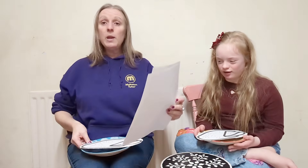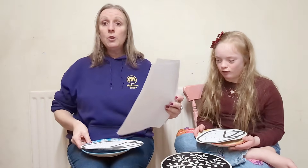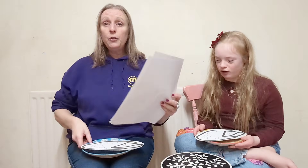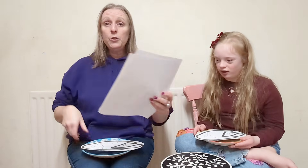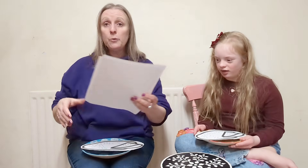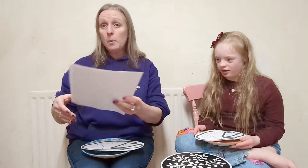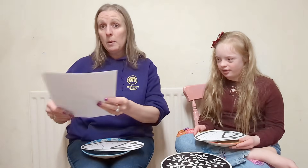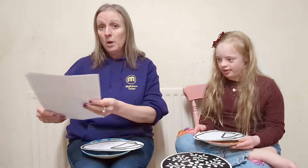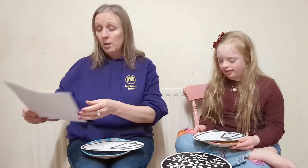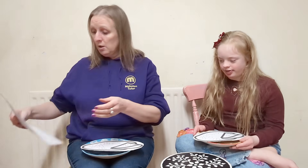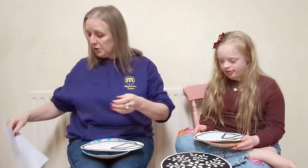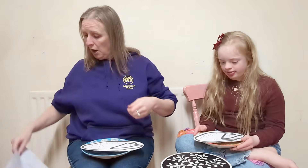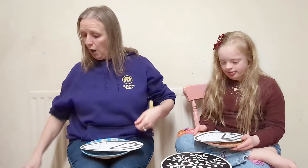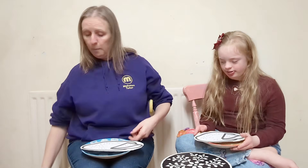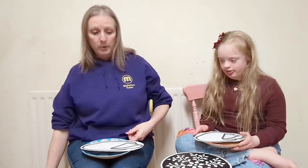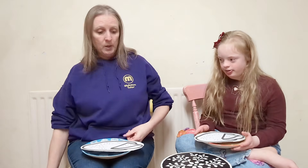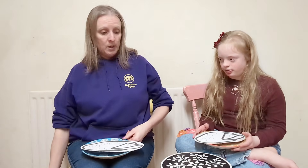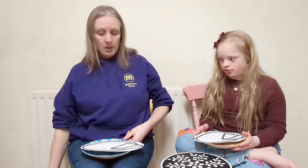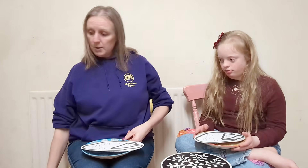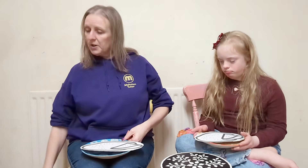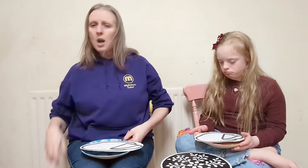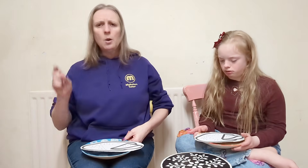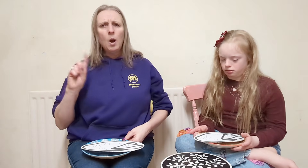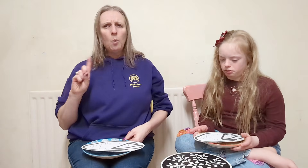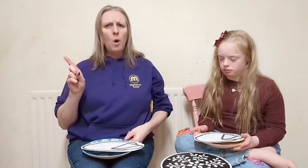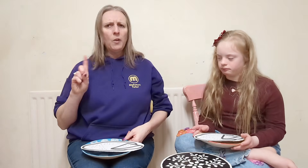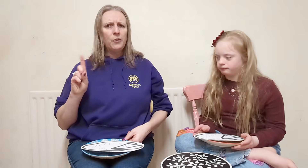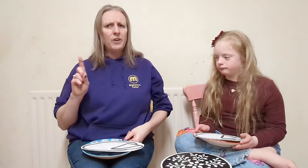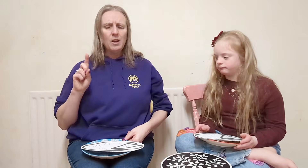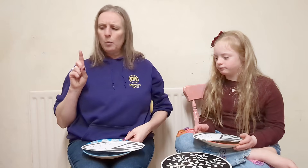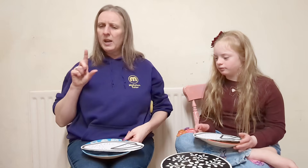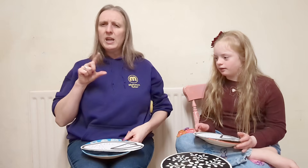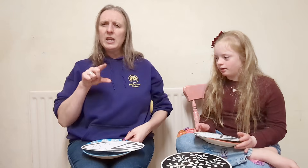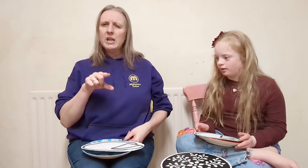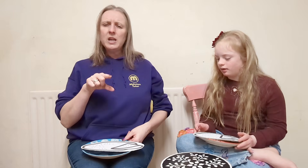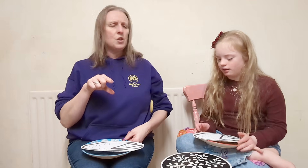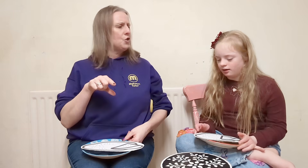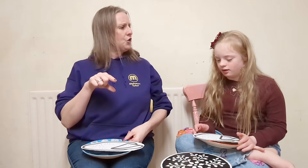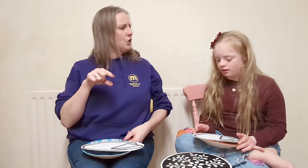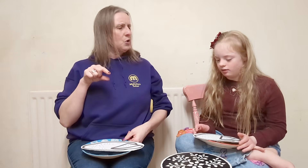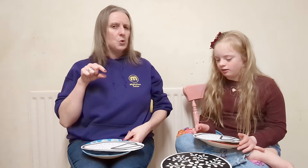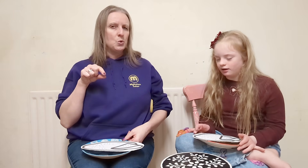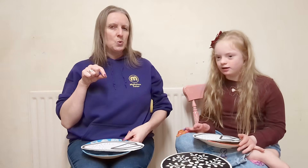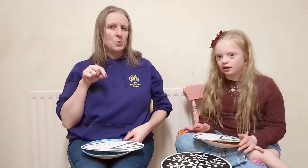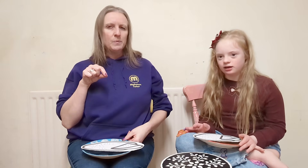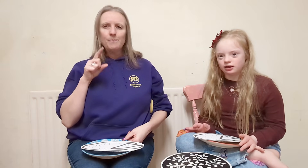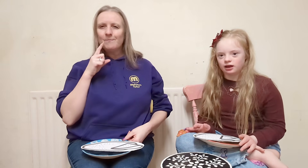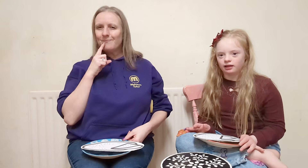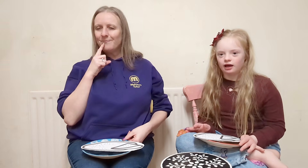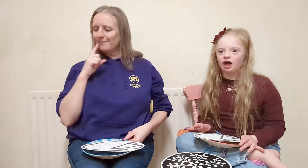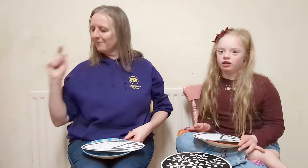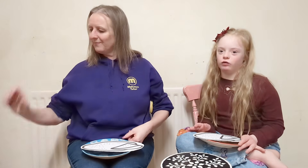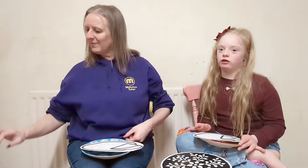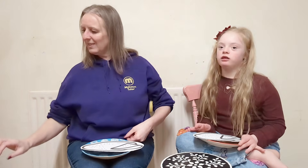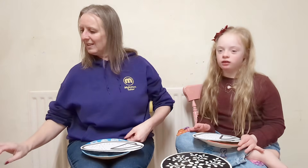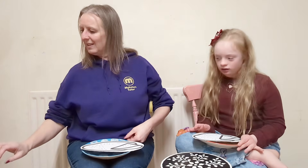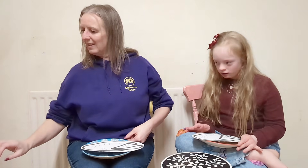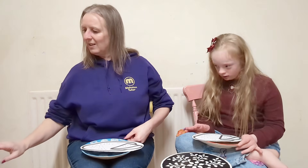can choose what we want on the top. So, what shall we choose? I choose this